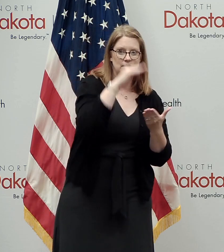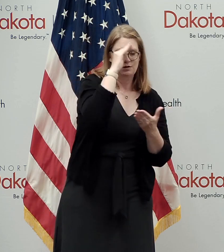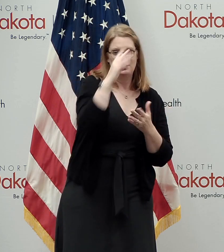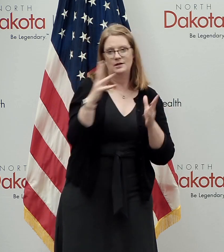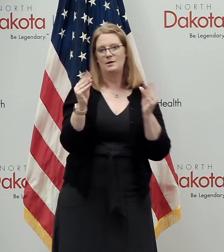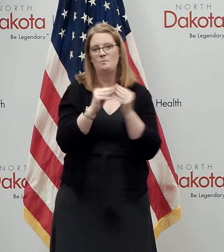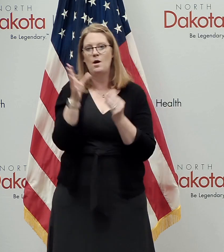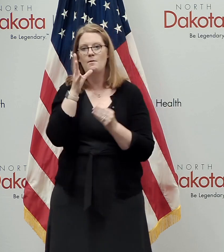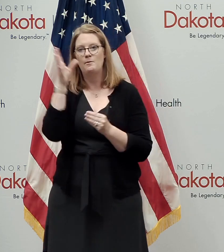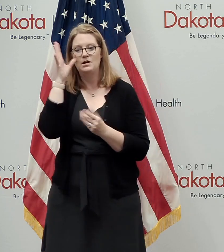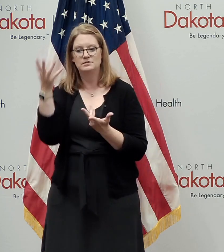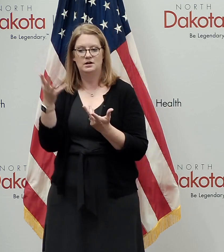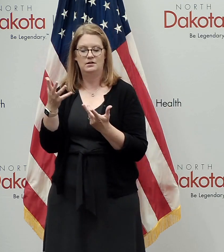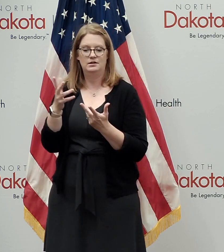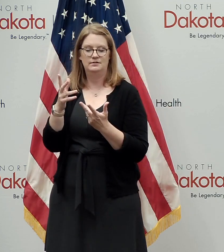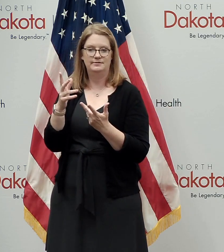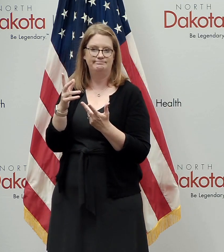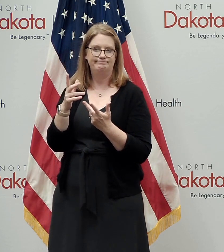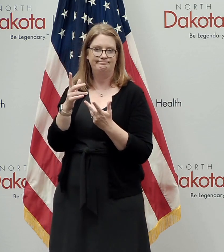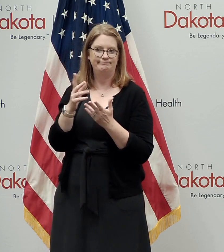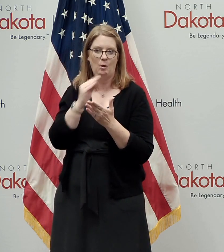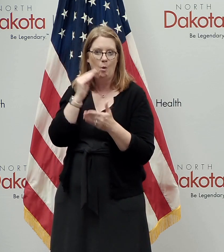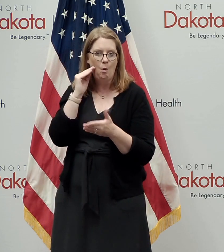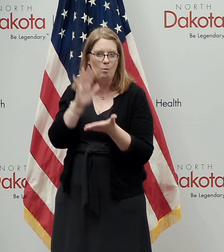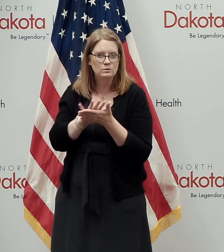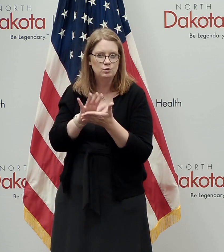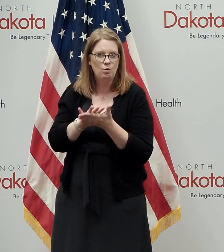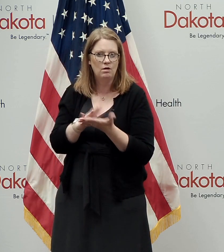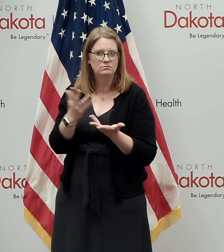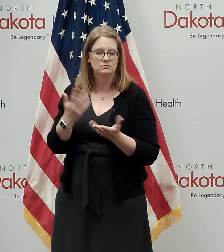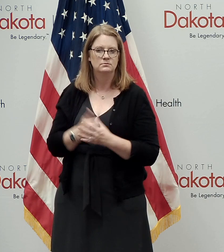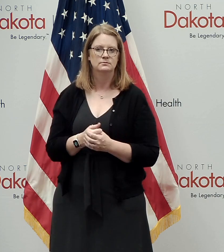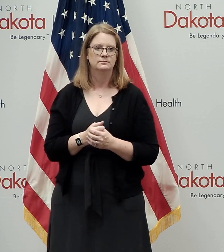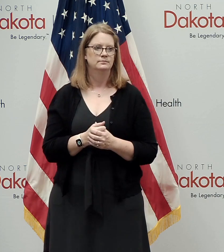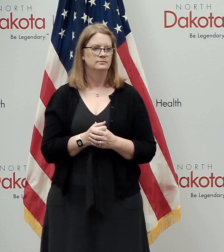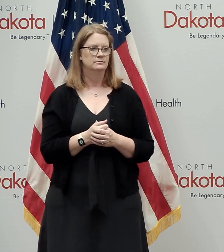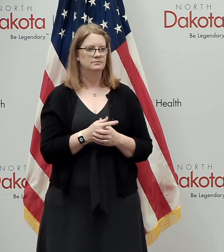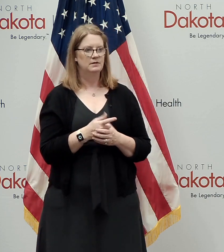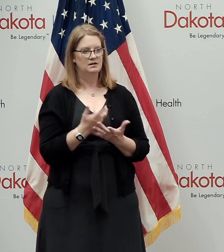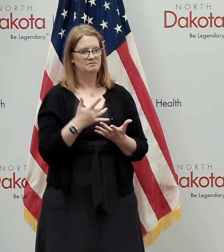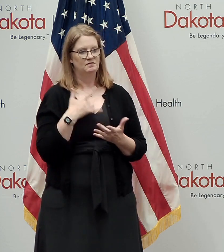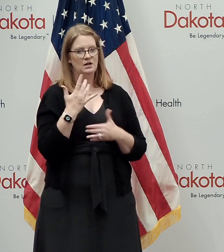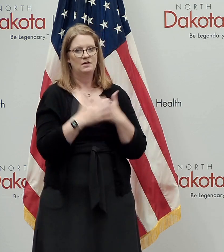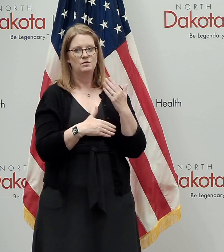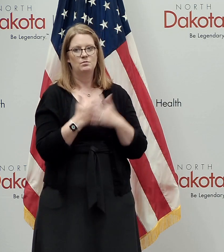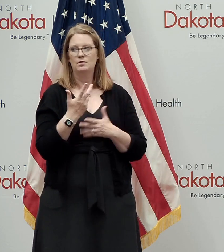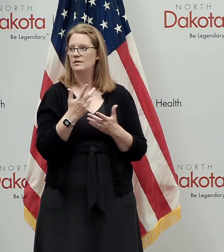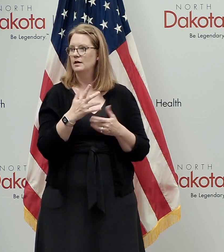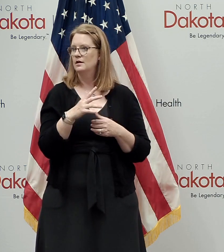about the plans that we have, and I'm confident that our local school boards will be making good decisions.